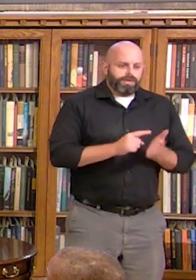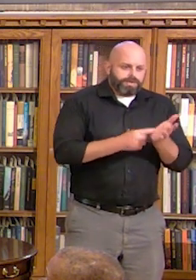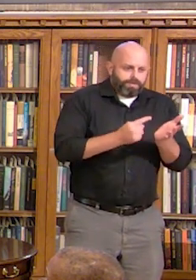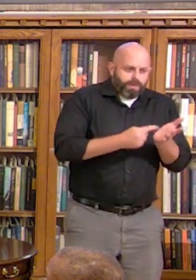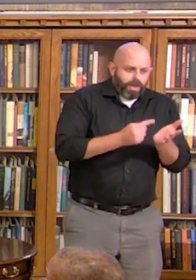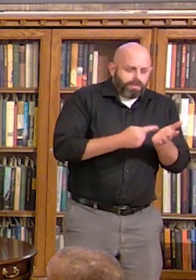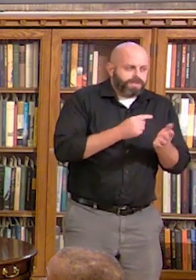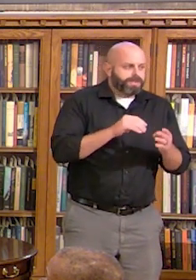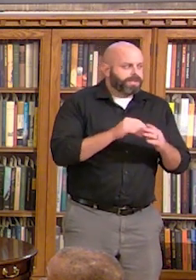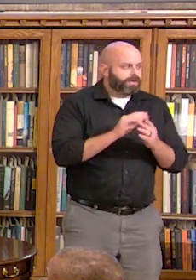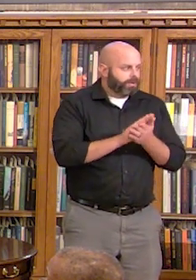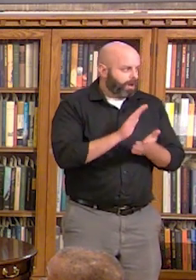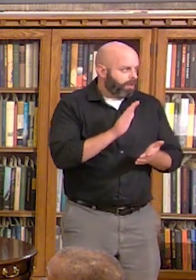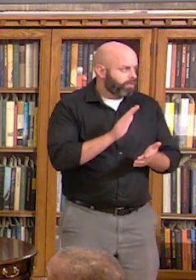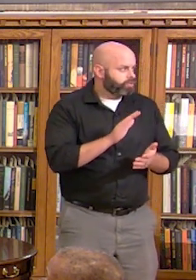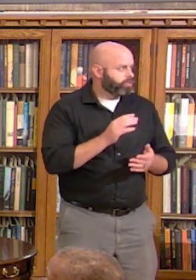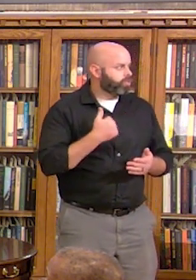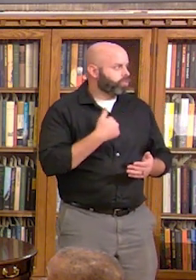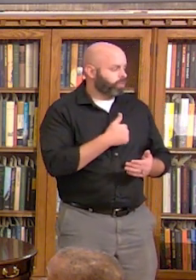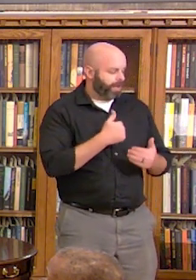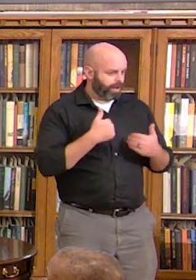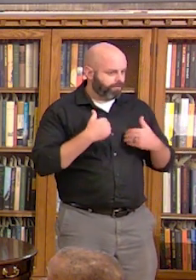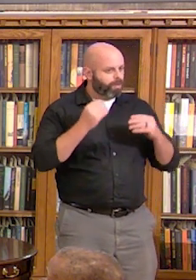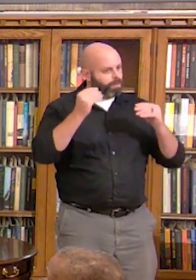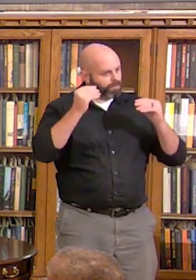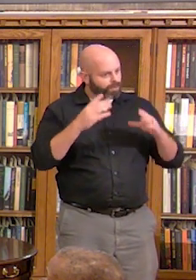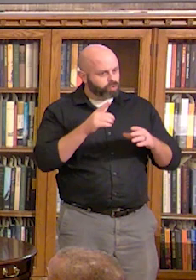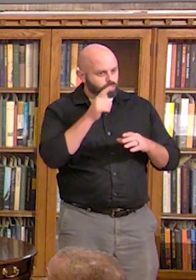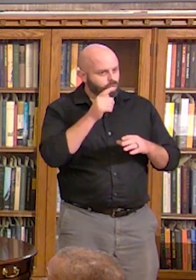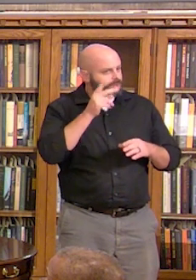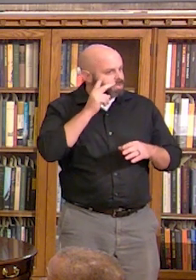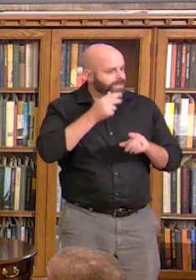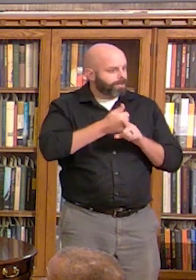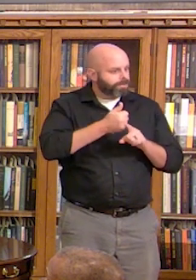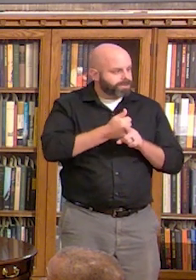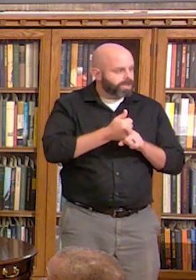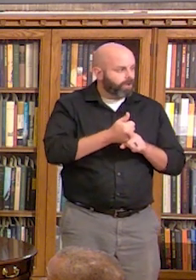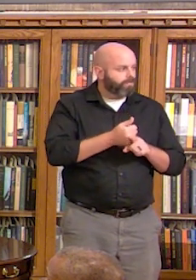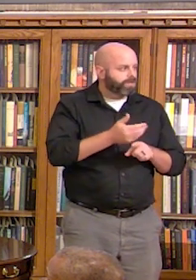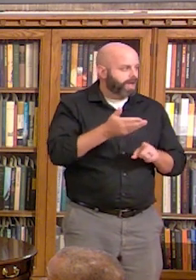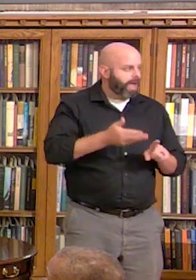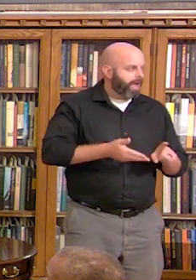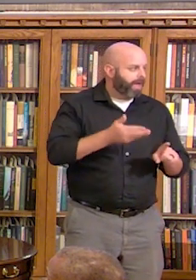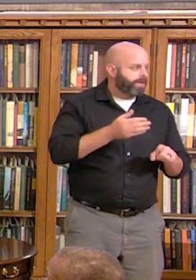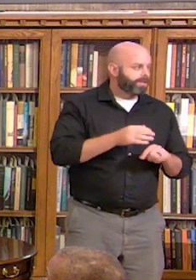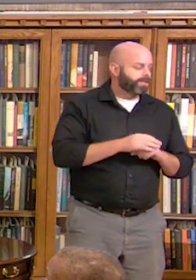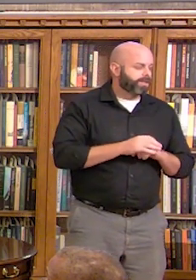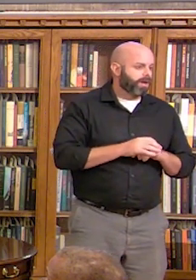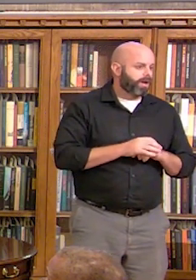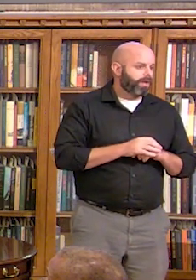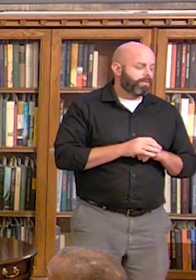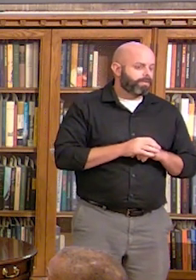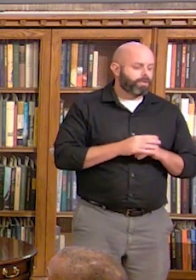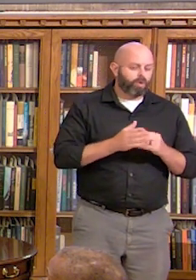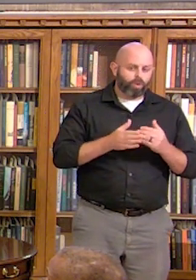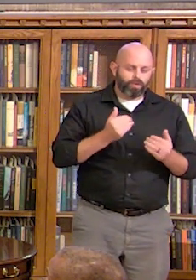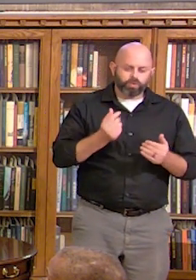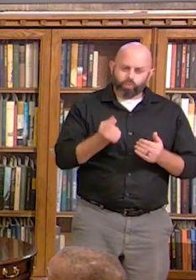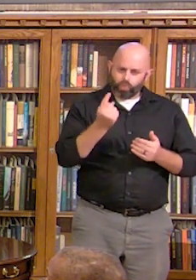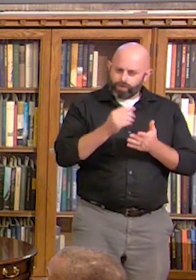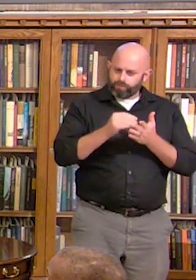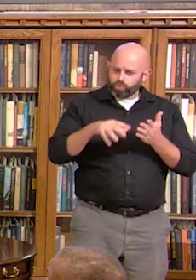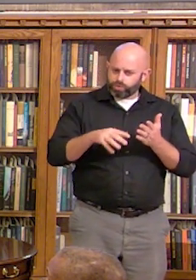in in college we've got professors who see themselves as almost one of the